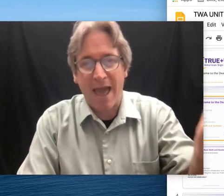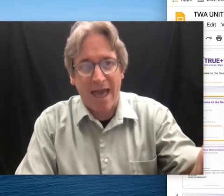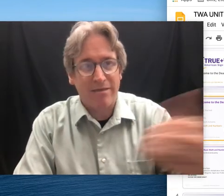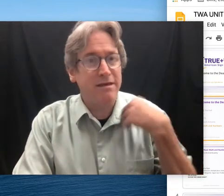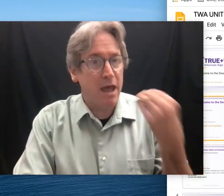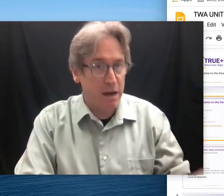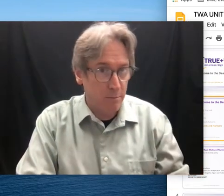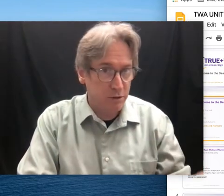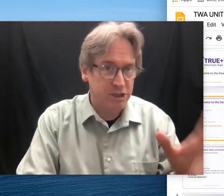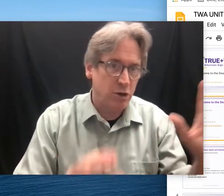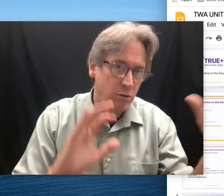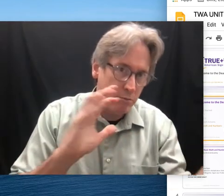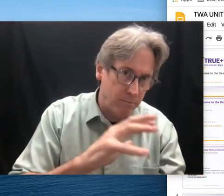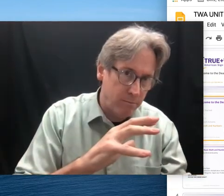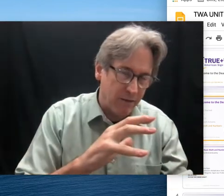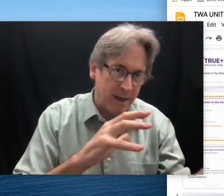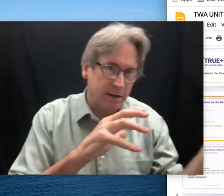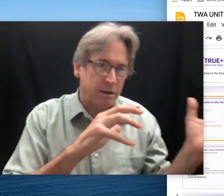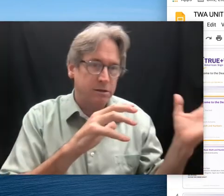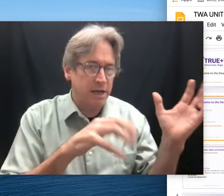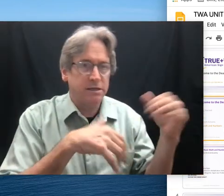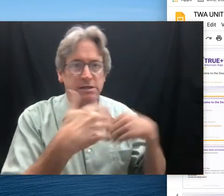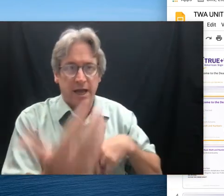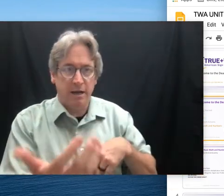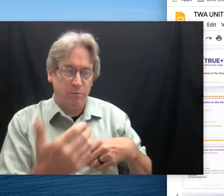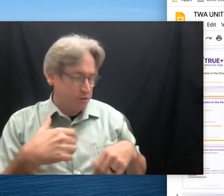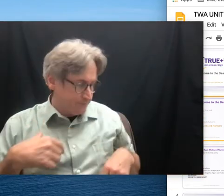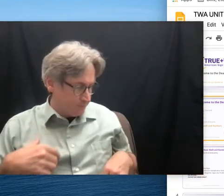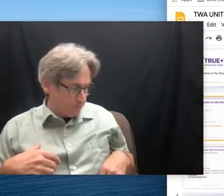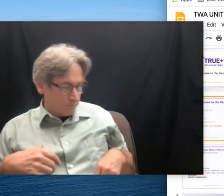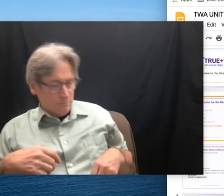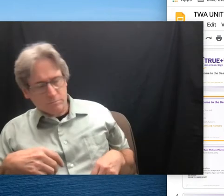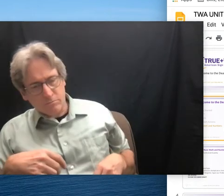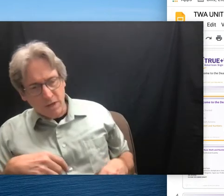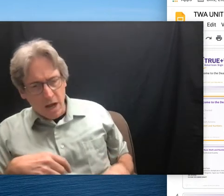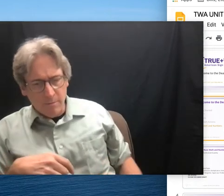covering math and numbers, so mathematic signs and numbers.